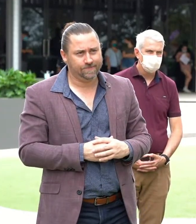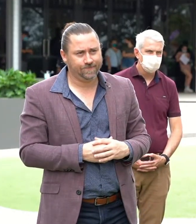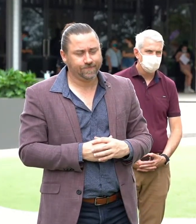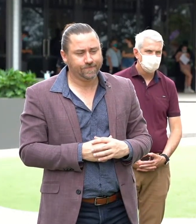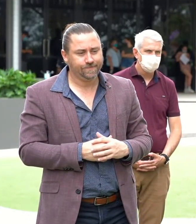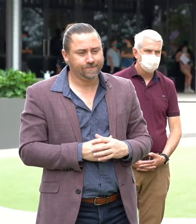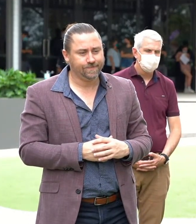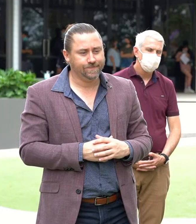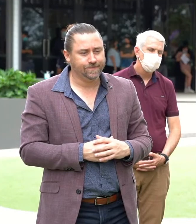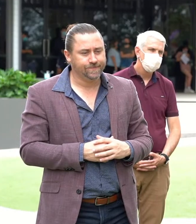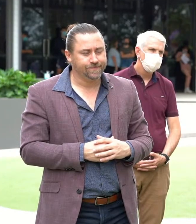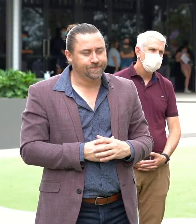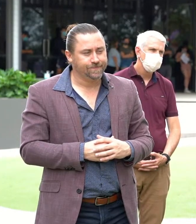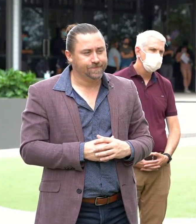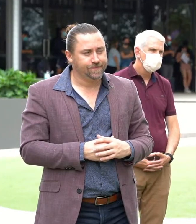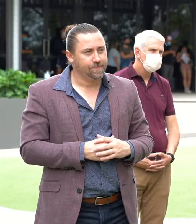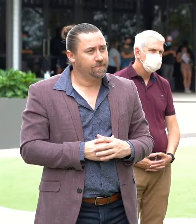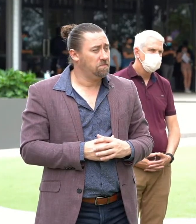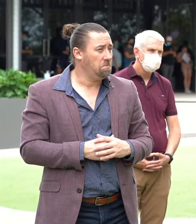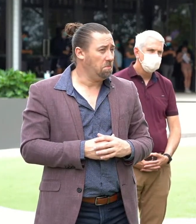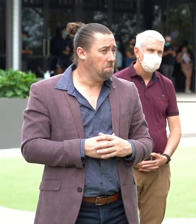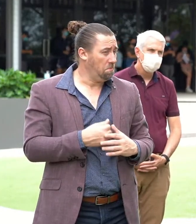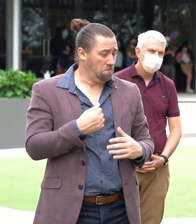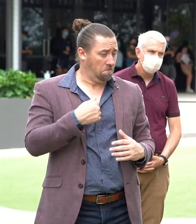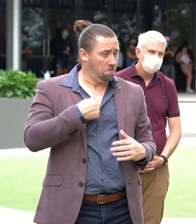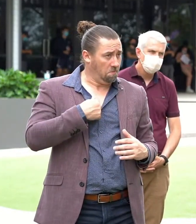we're making sure that we can have